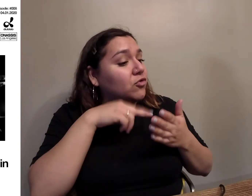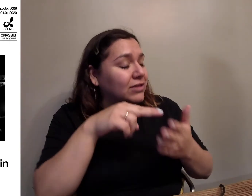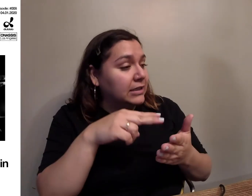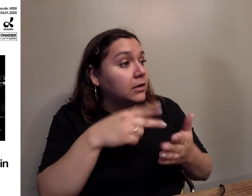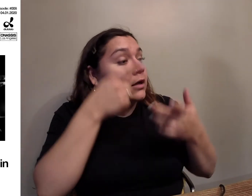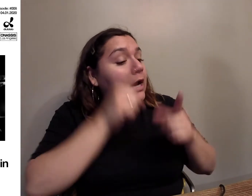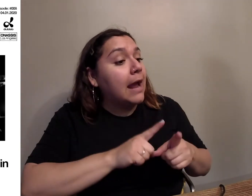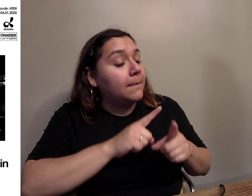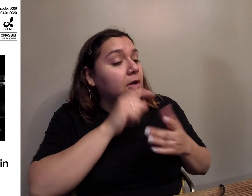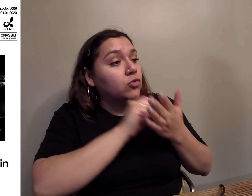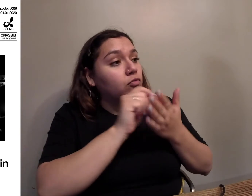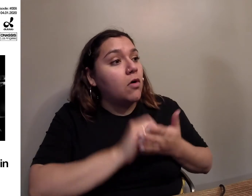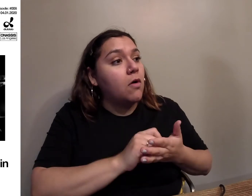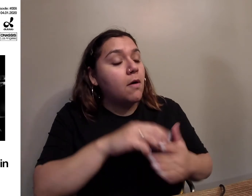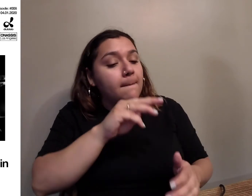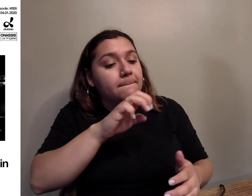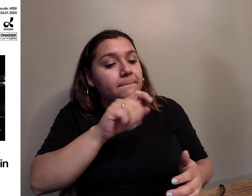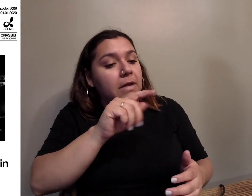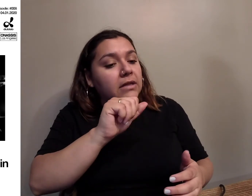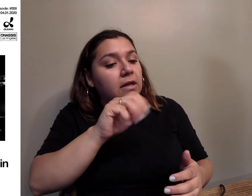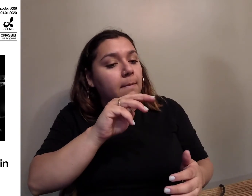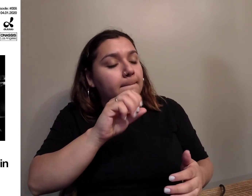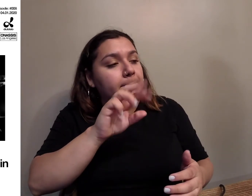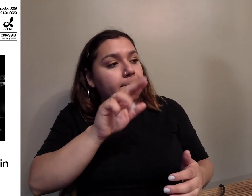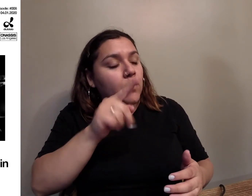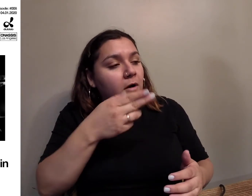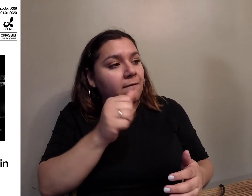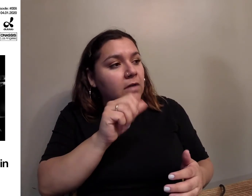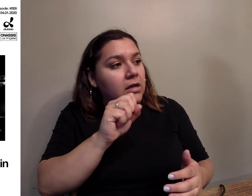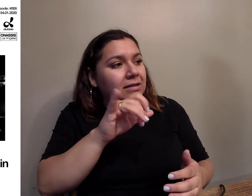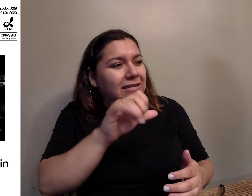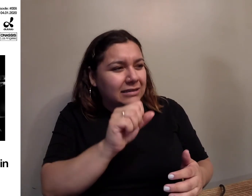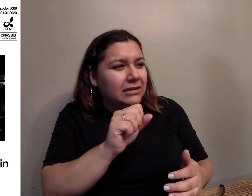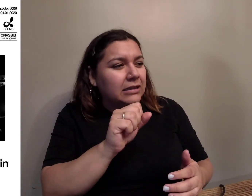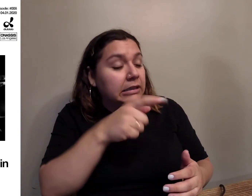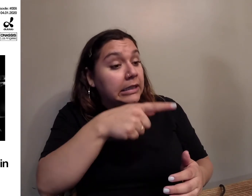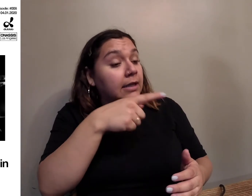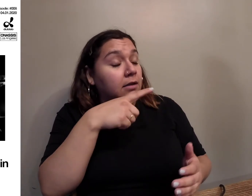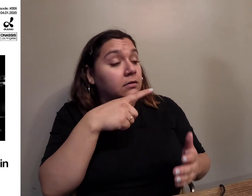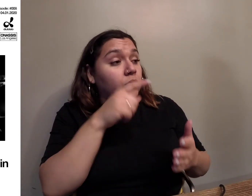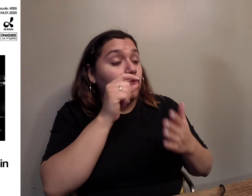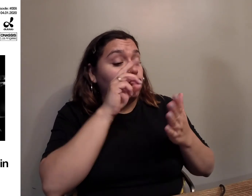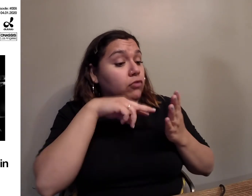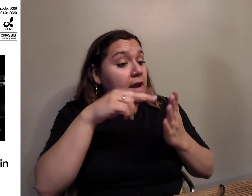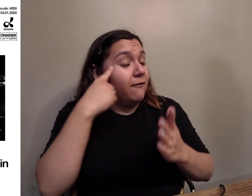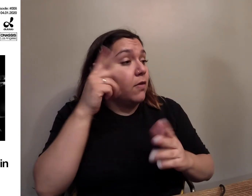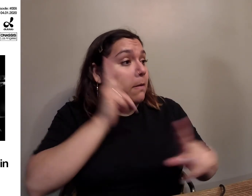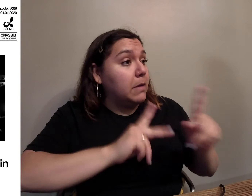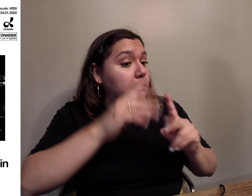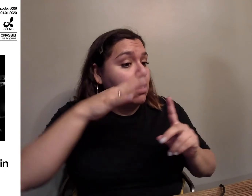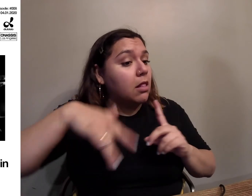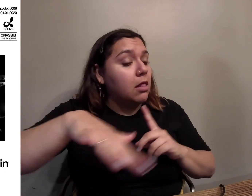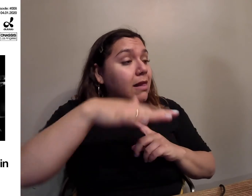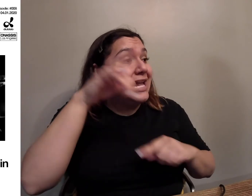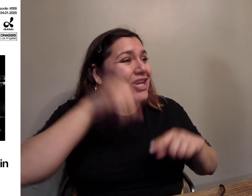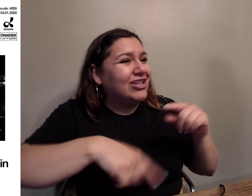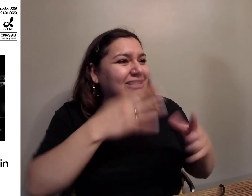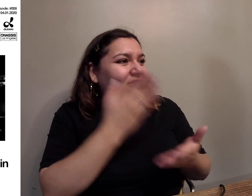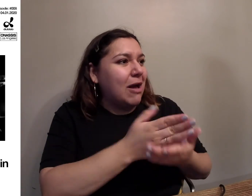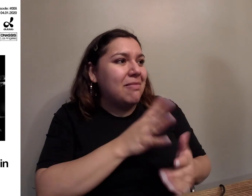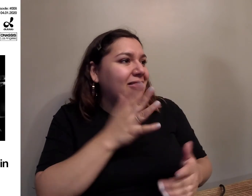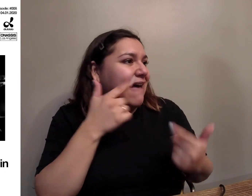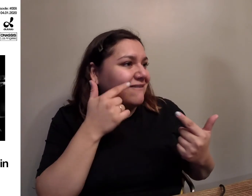the Metamorphosis to exactly those half dozen people who were around him, he just couldn't stop